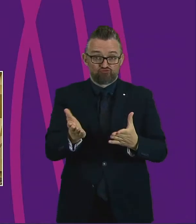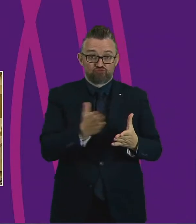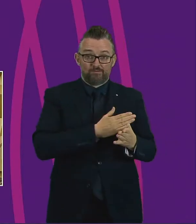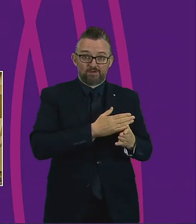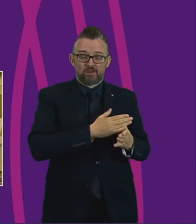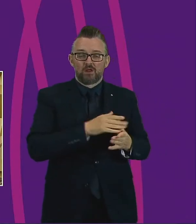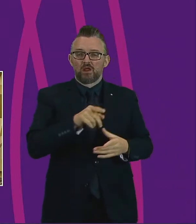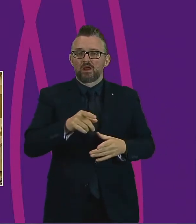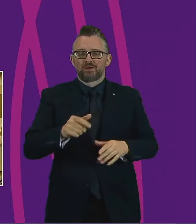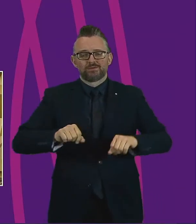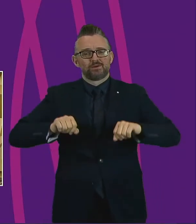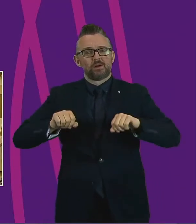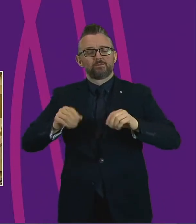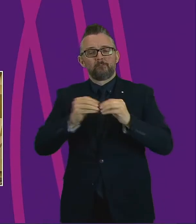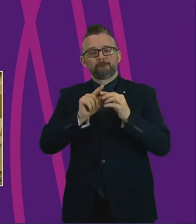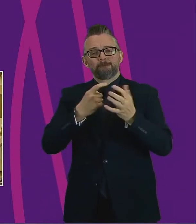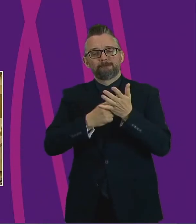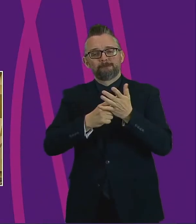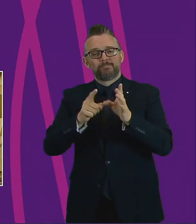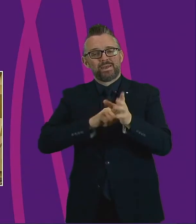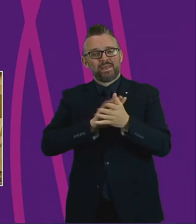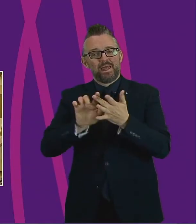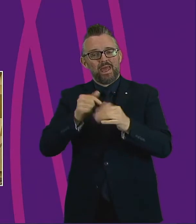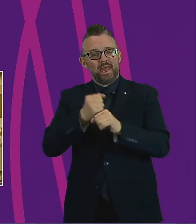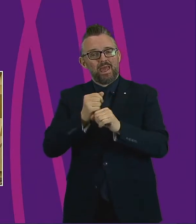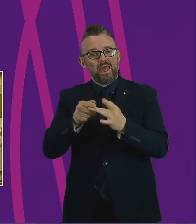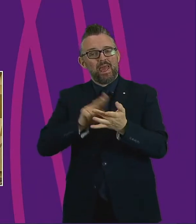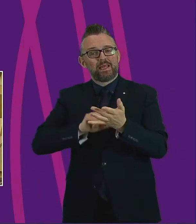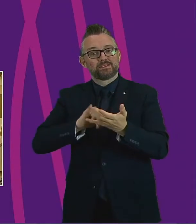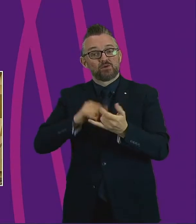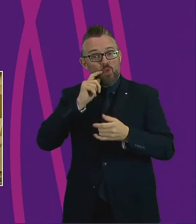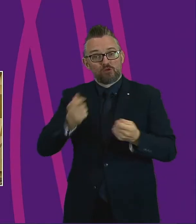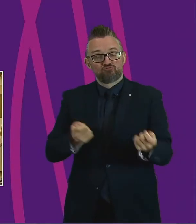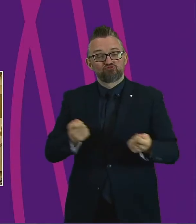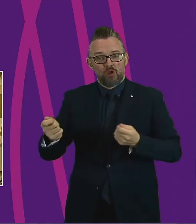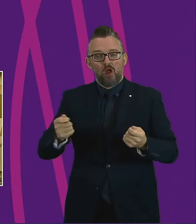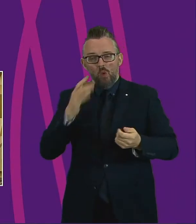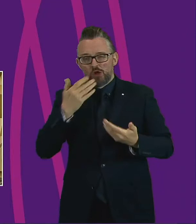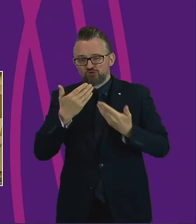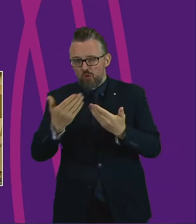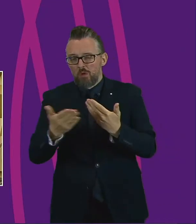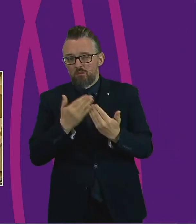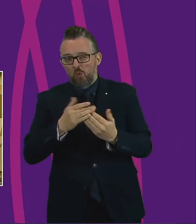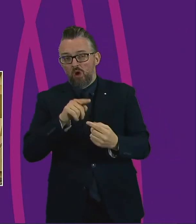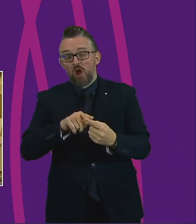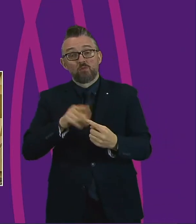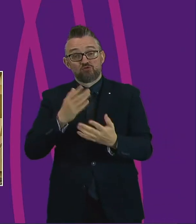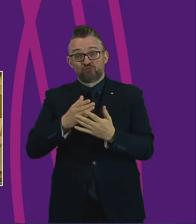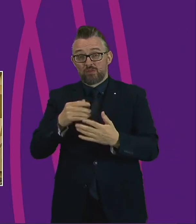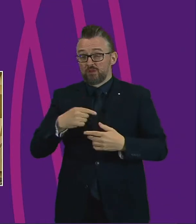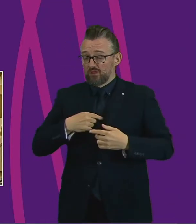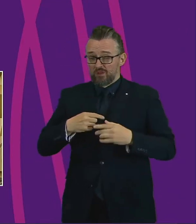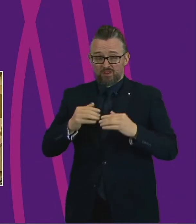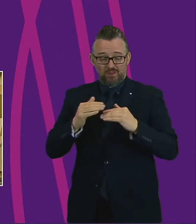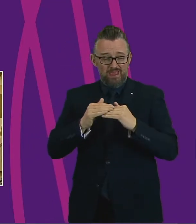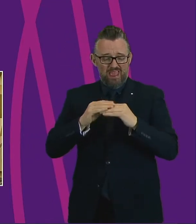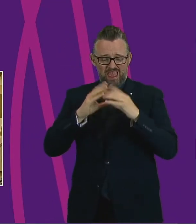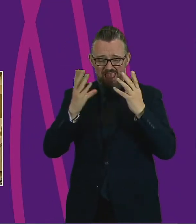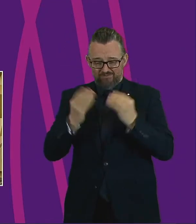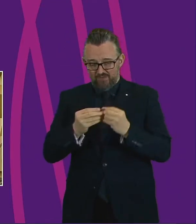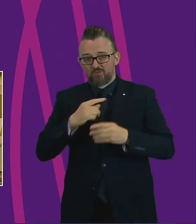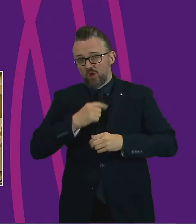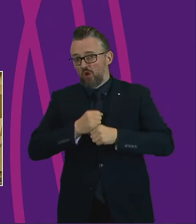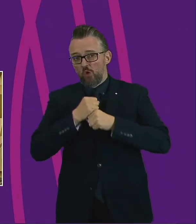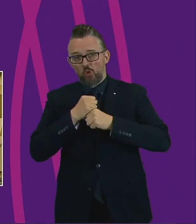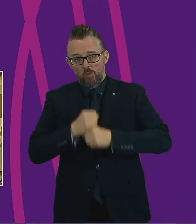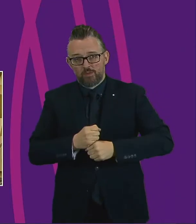been chaired by Benny Higgins, and I think we will reflect further in light of that. But there is a real commitment here at every level and in every way to do